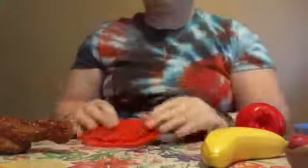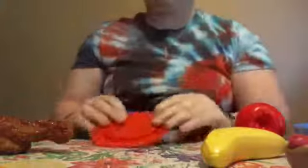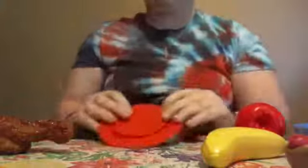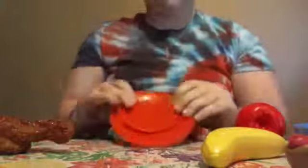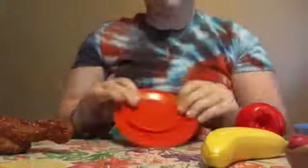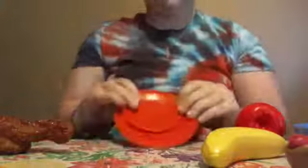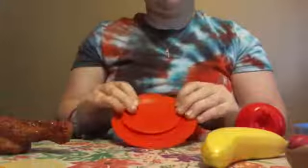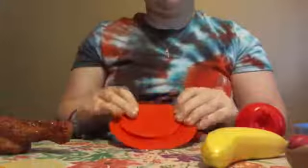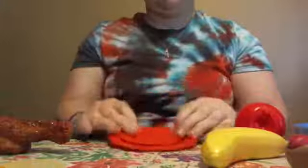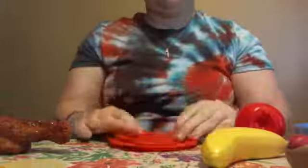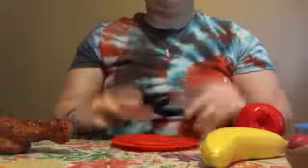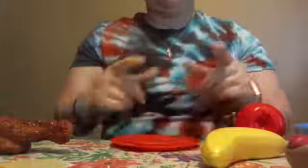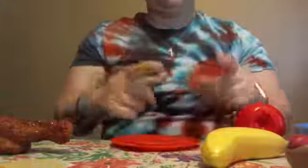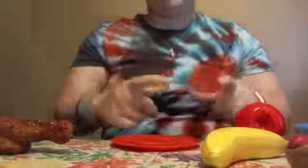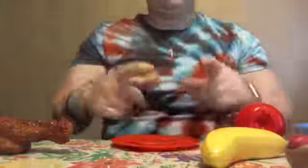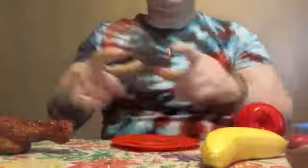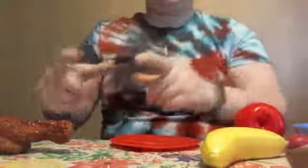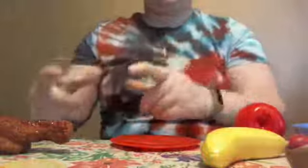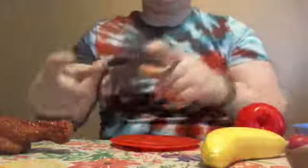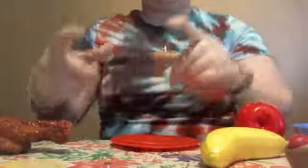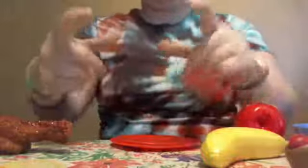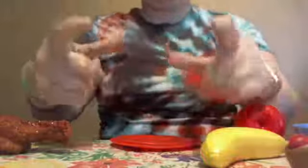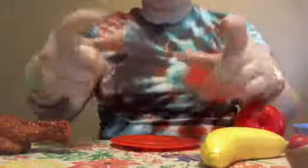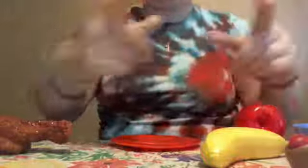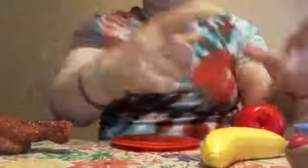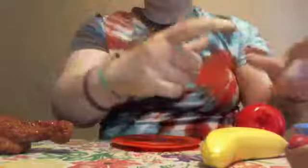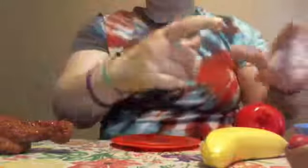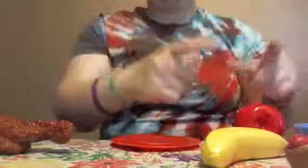And we have our plates.